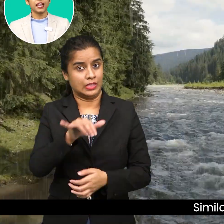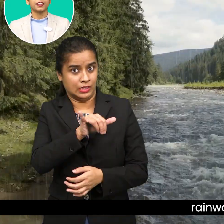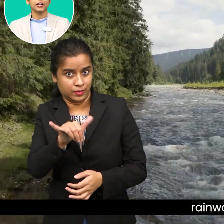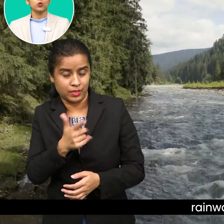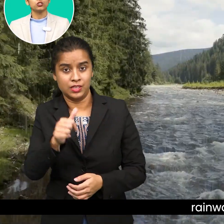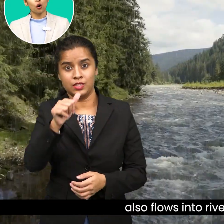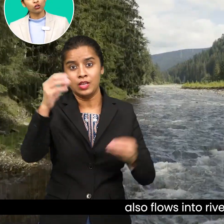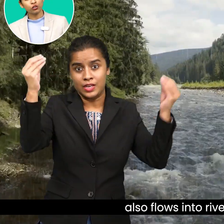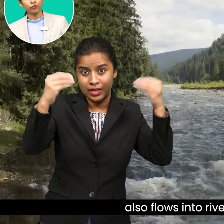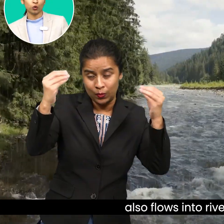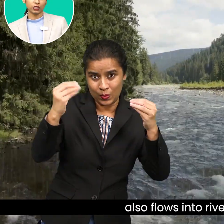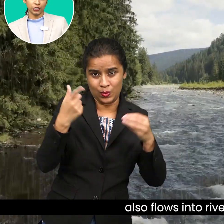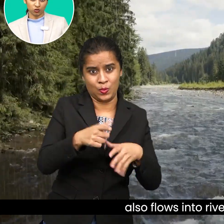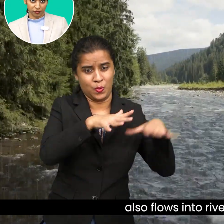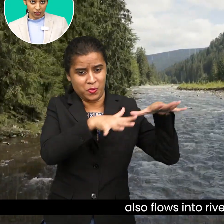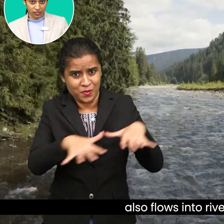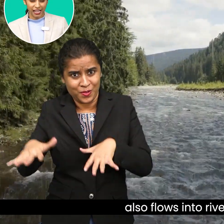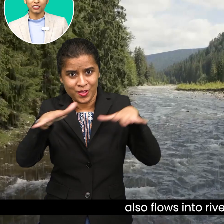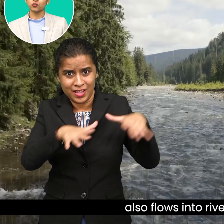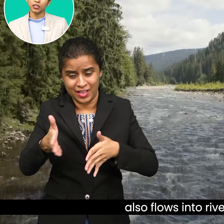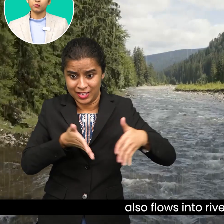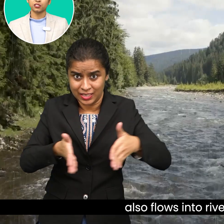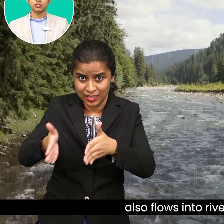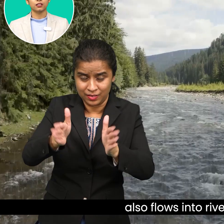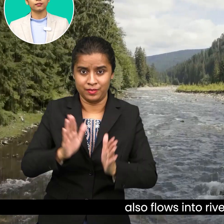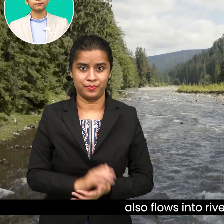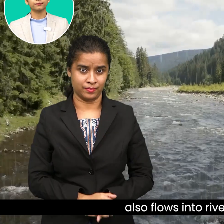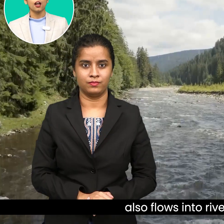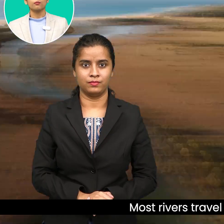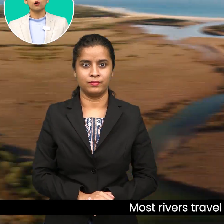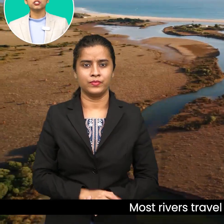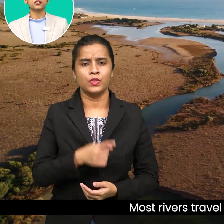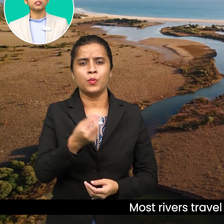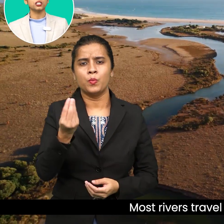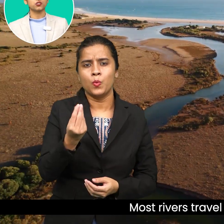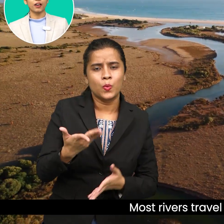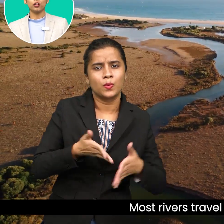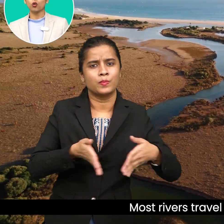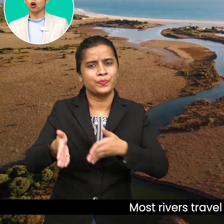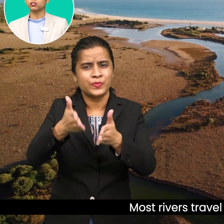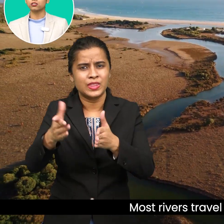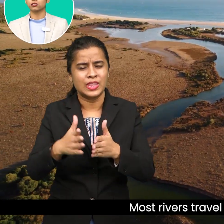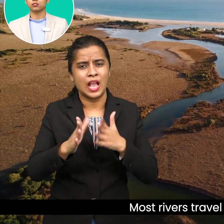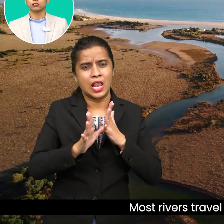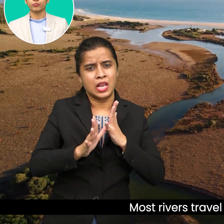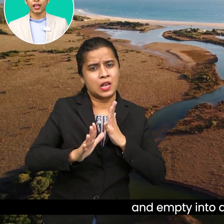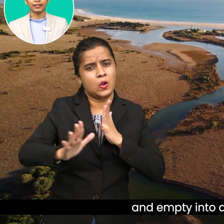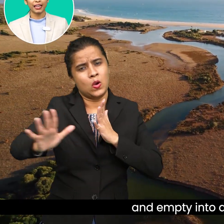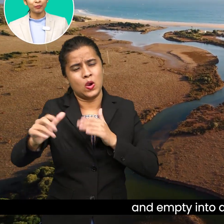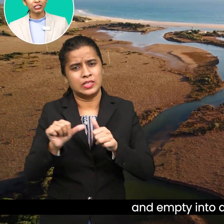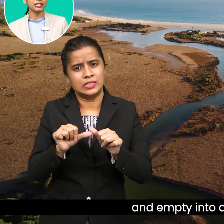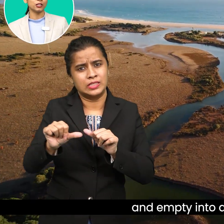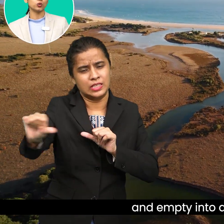Similarly, rainwater also flows into rivers and streams. Most rivers travel long distances